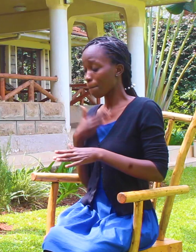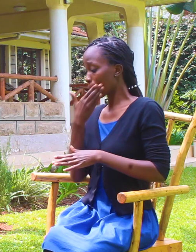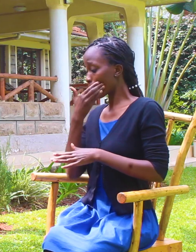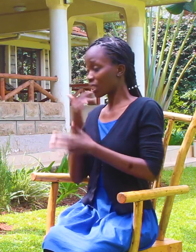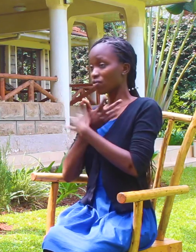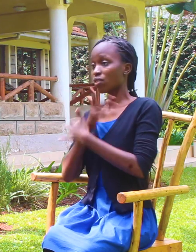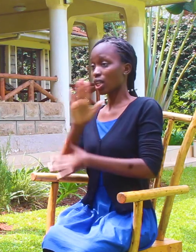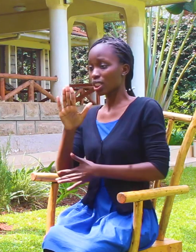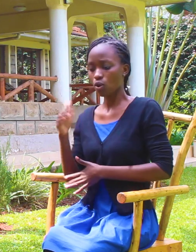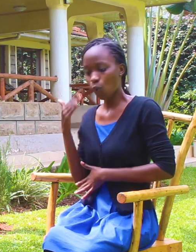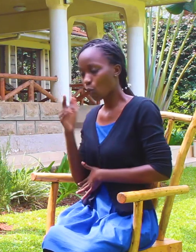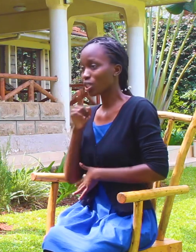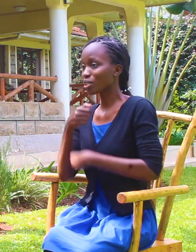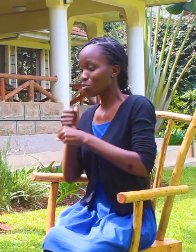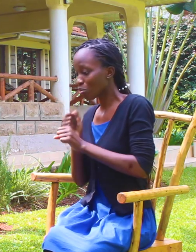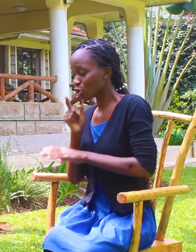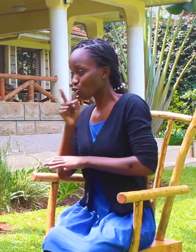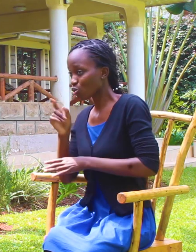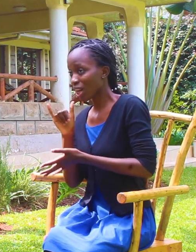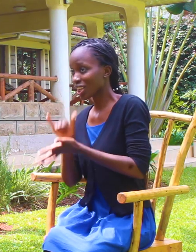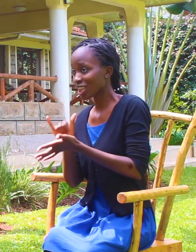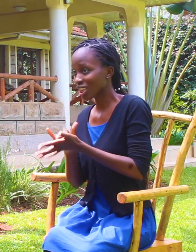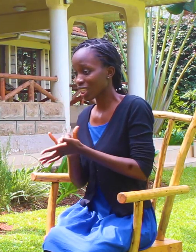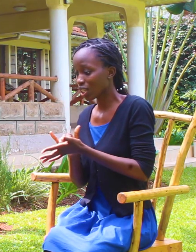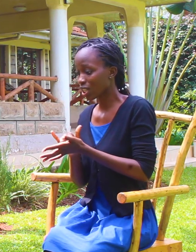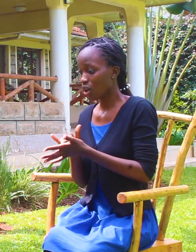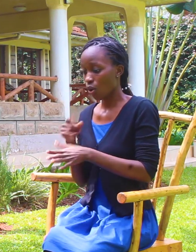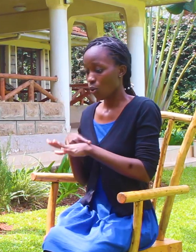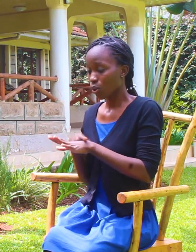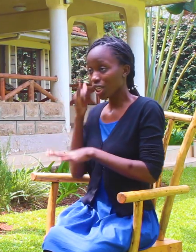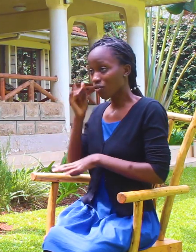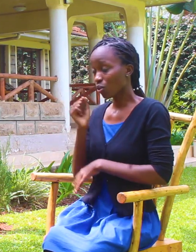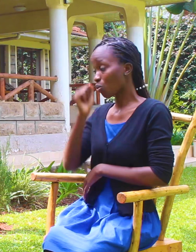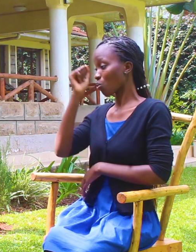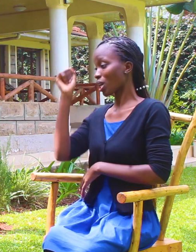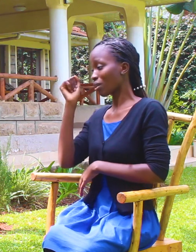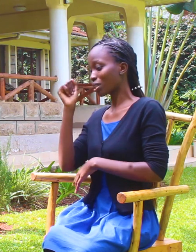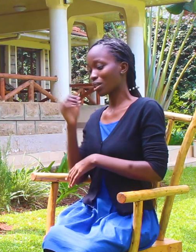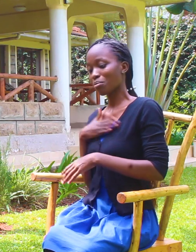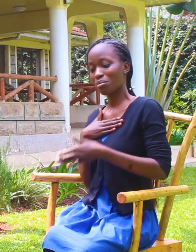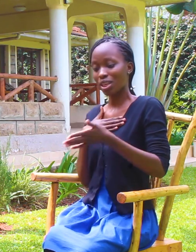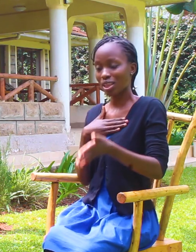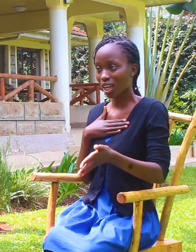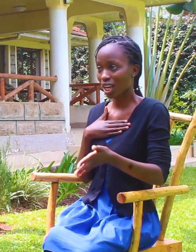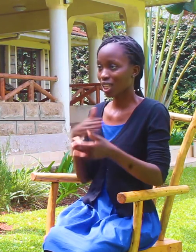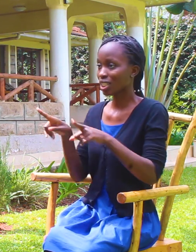to make sure that when she wakes up in the morning, I'm there. Then I look for a